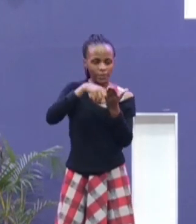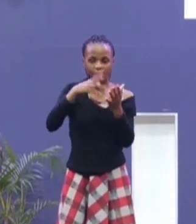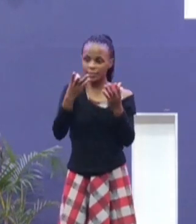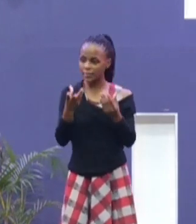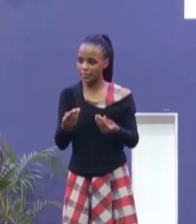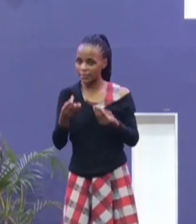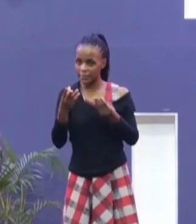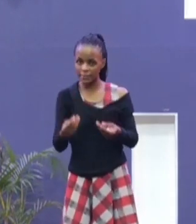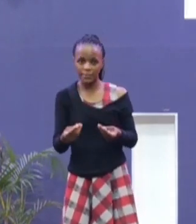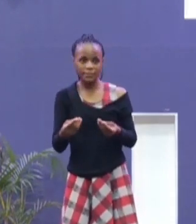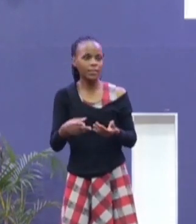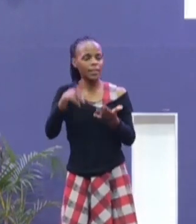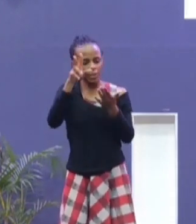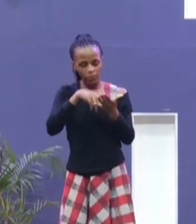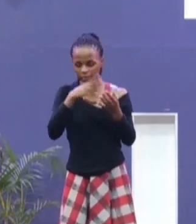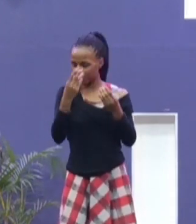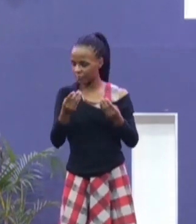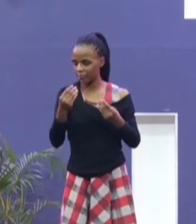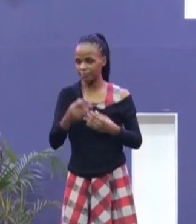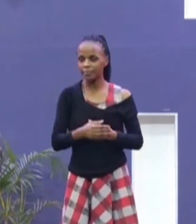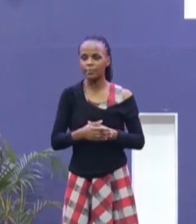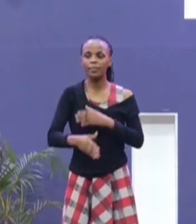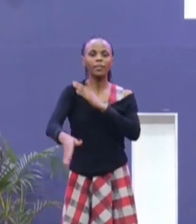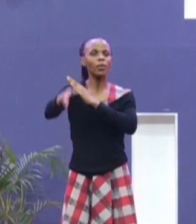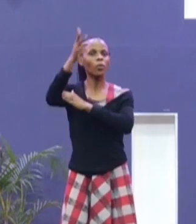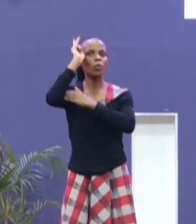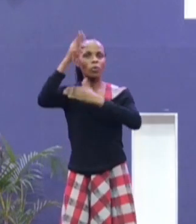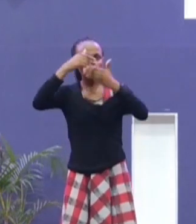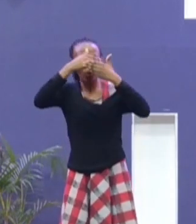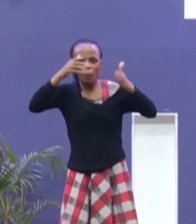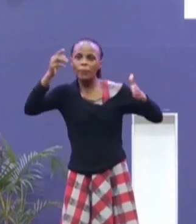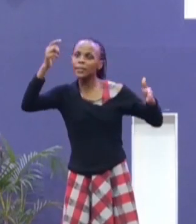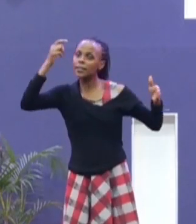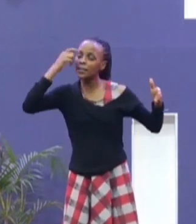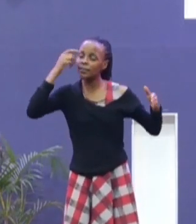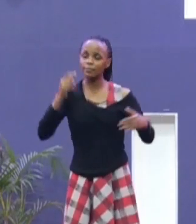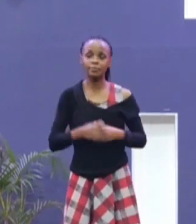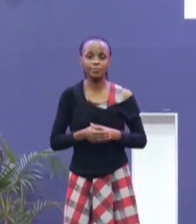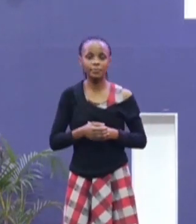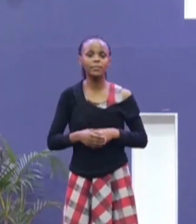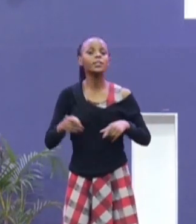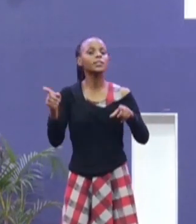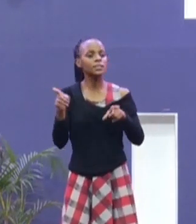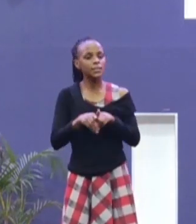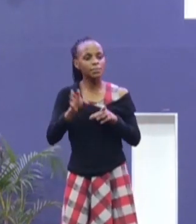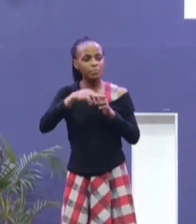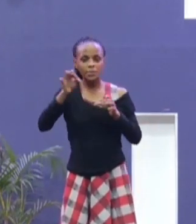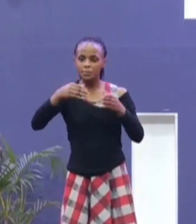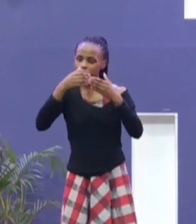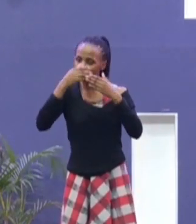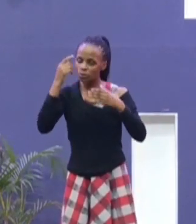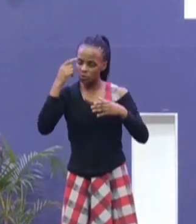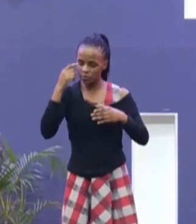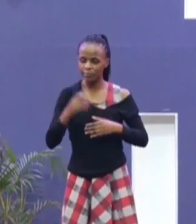It becomes easy. Nekufuka kwangu. God will open the eyes. Katonda aja kugula amaso. Will open the spiritual eyes. Aja